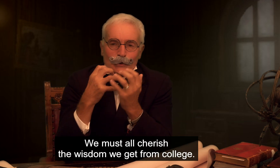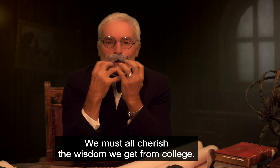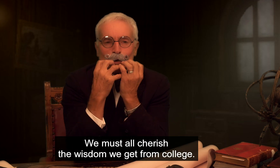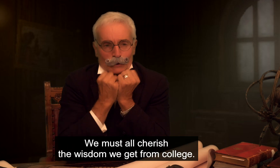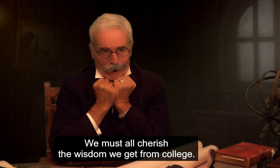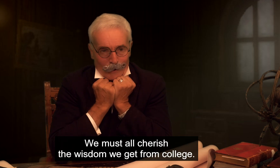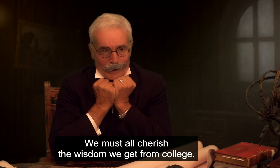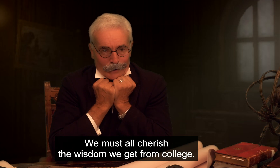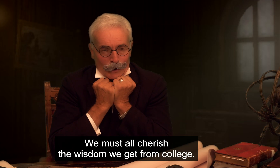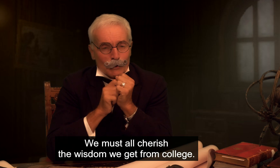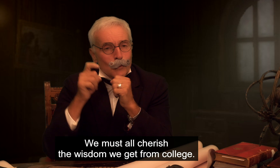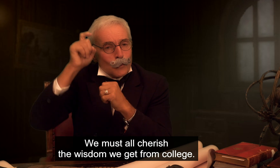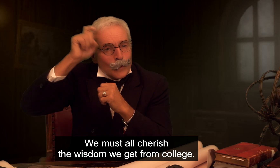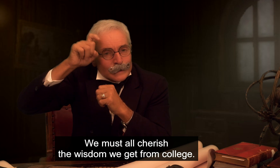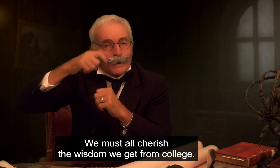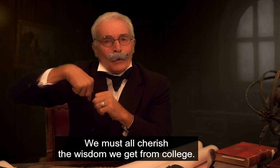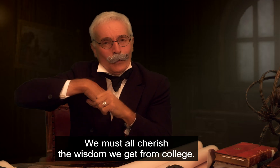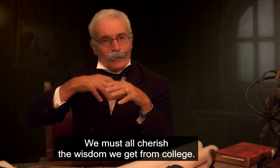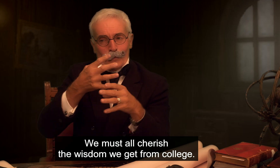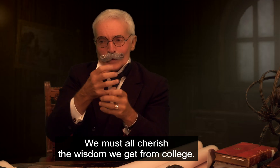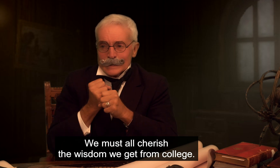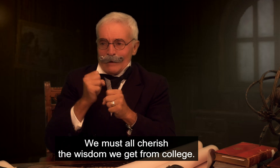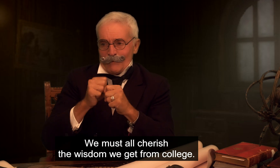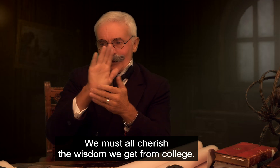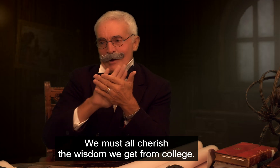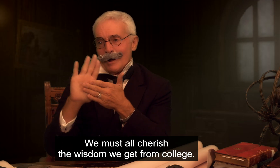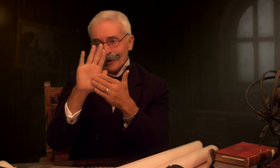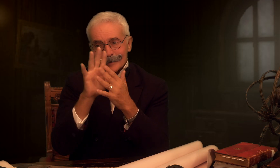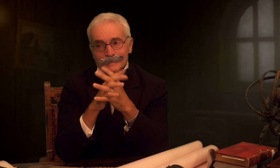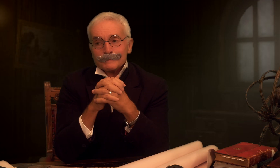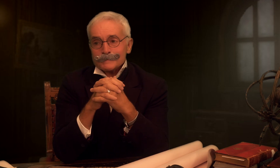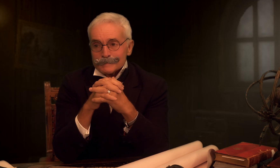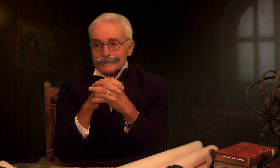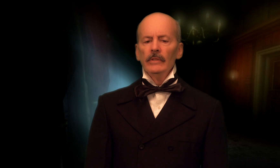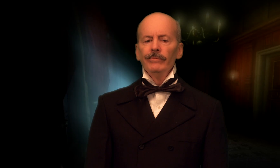We must all cherish the wisdom we get from college.